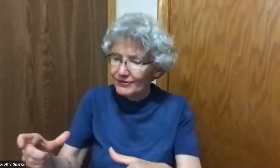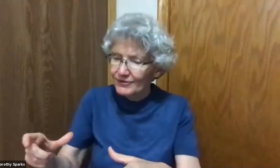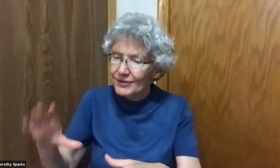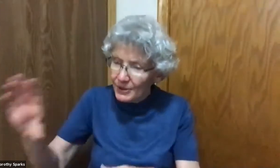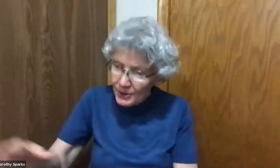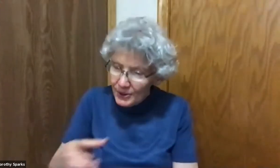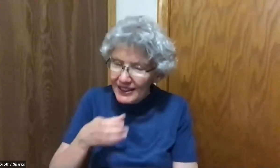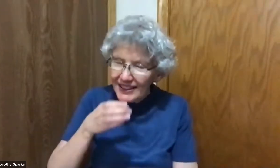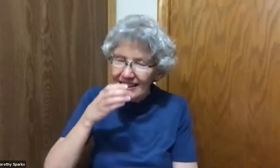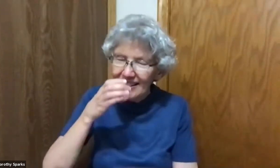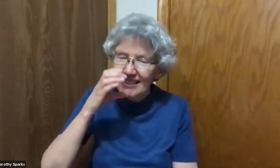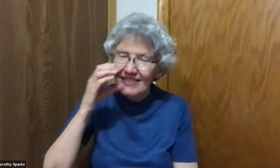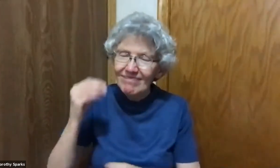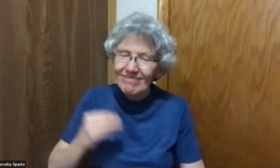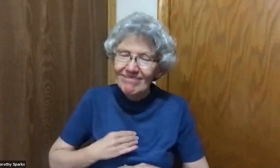By serene water,